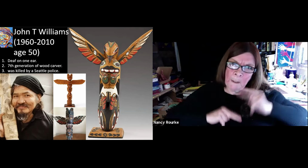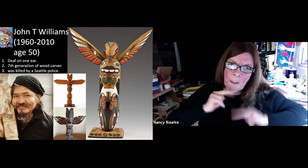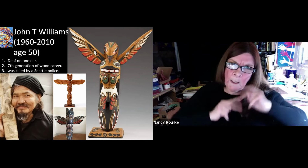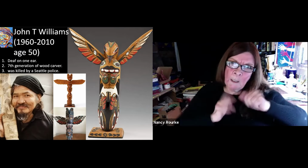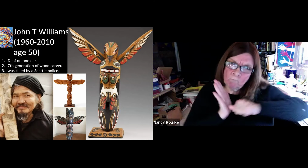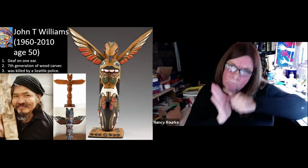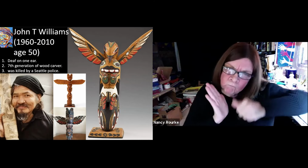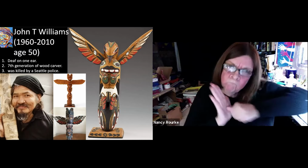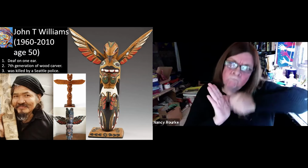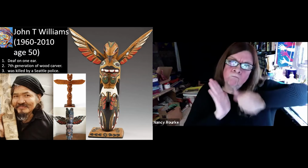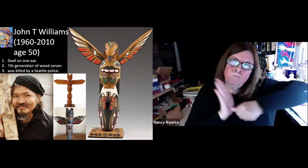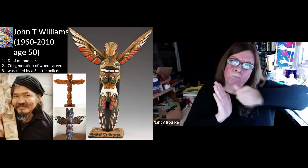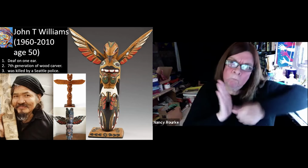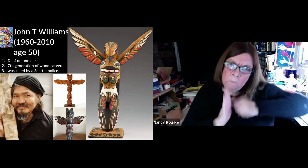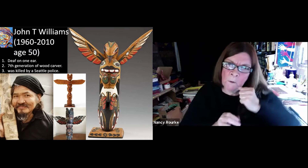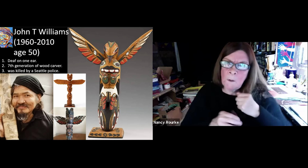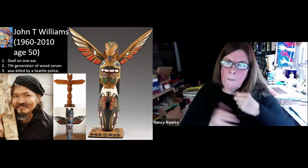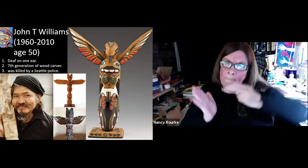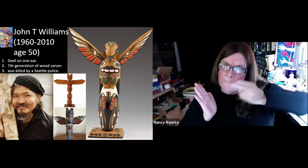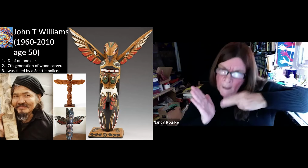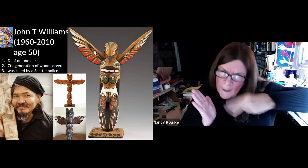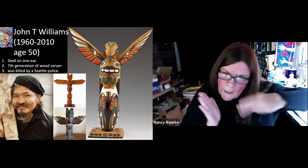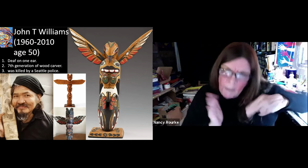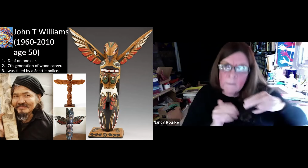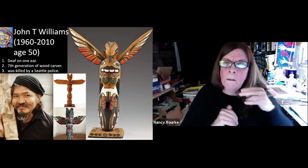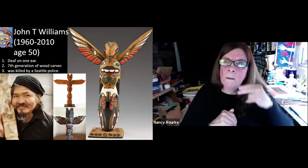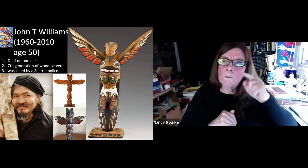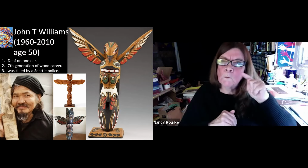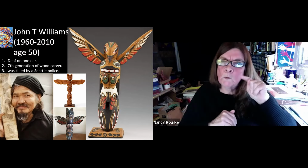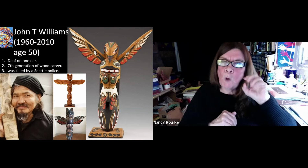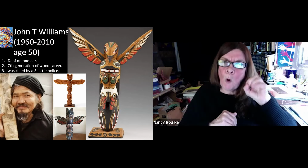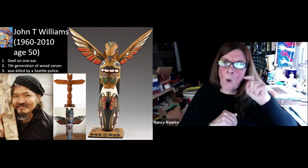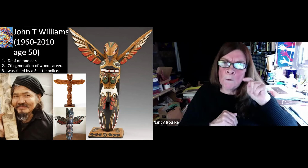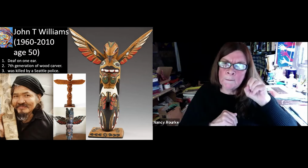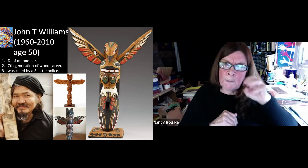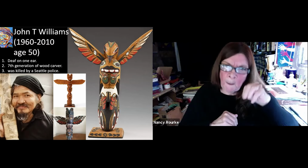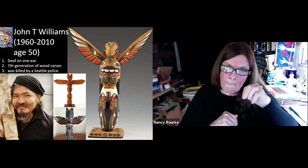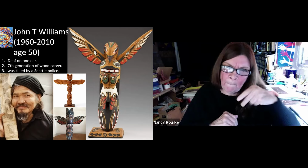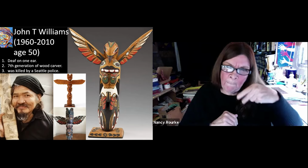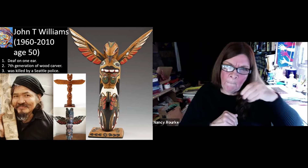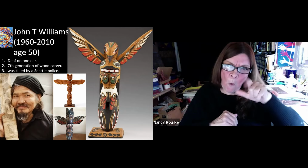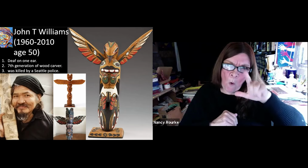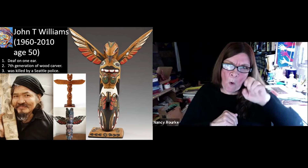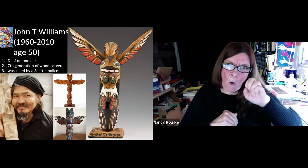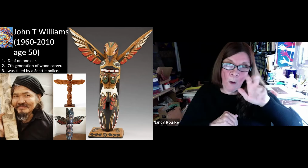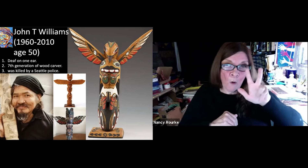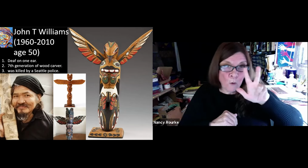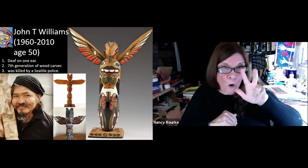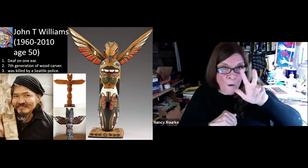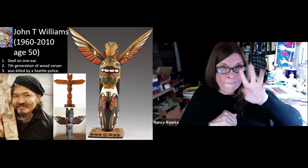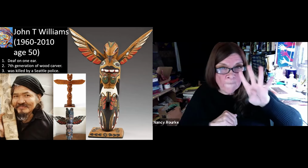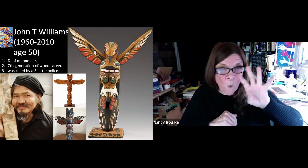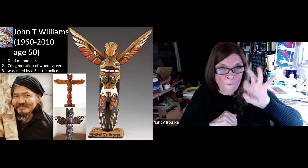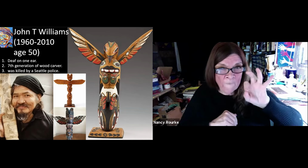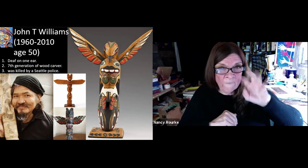Rick and the tribe went to work and built a totem pole and